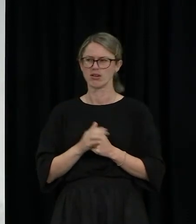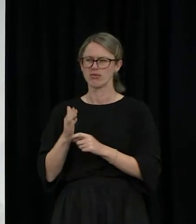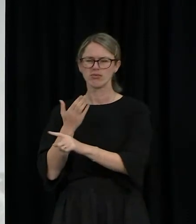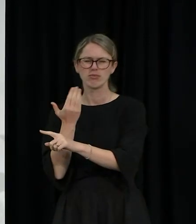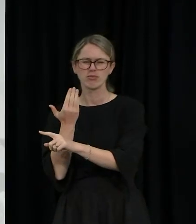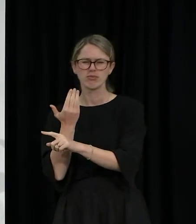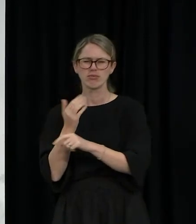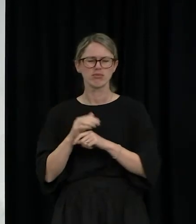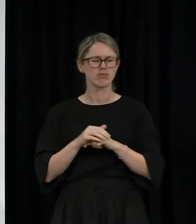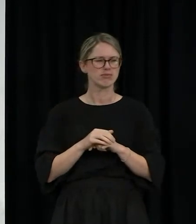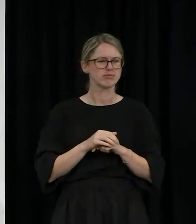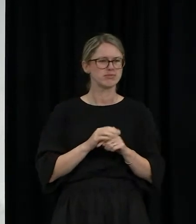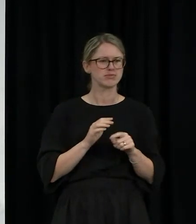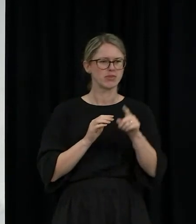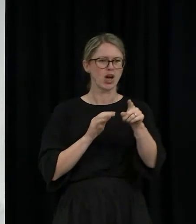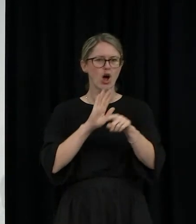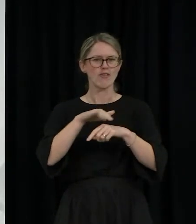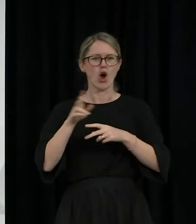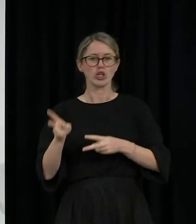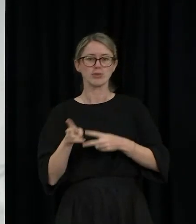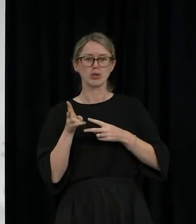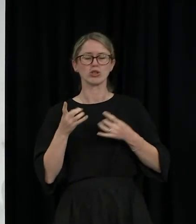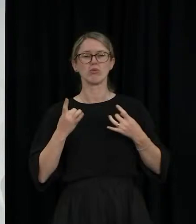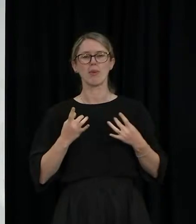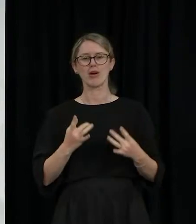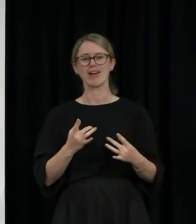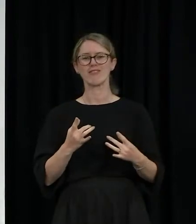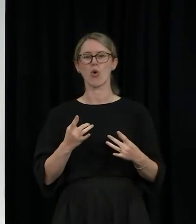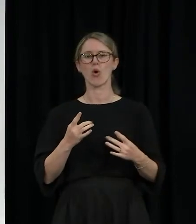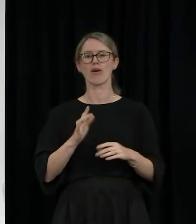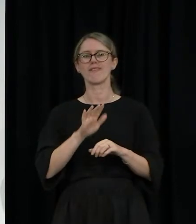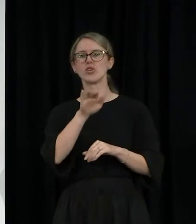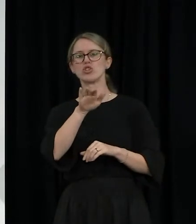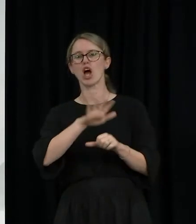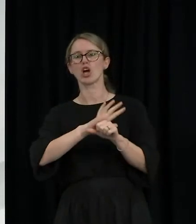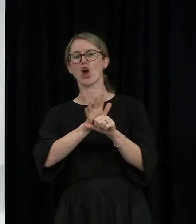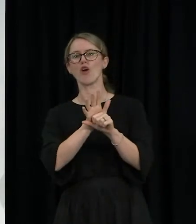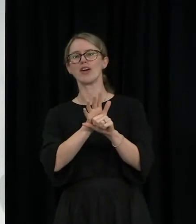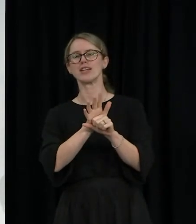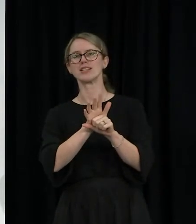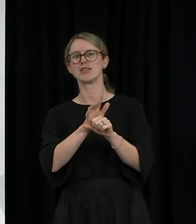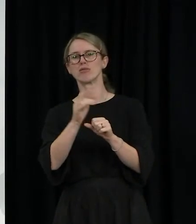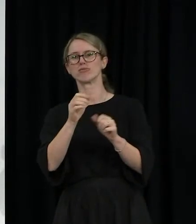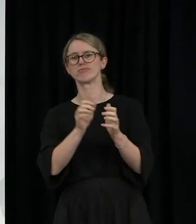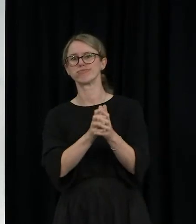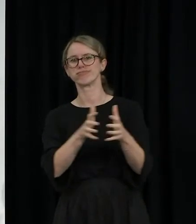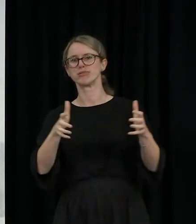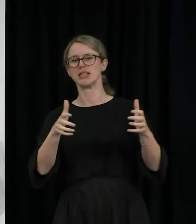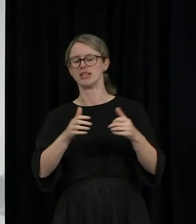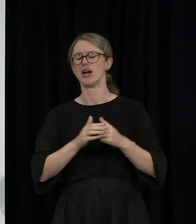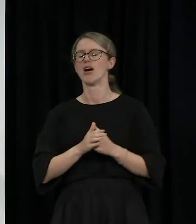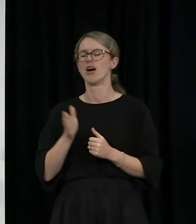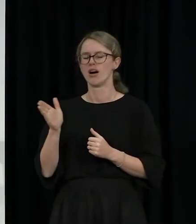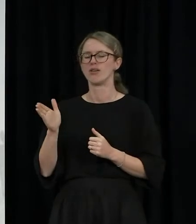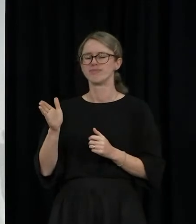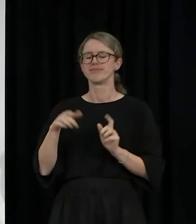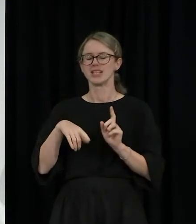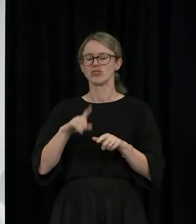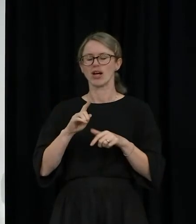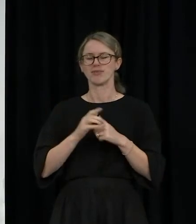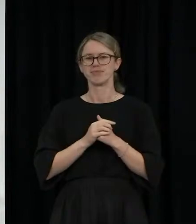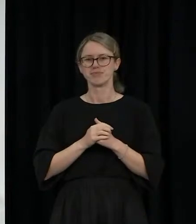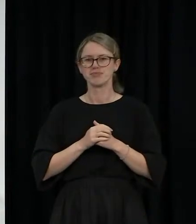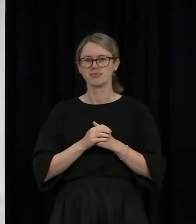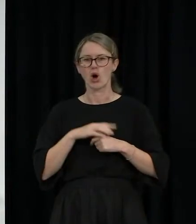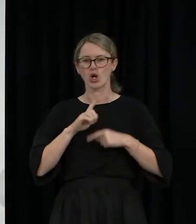On hospitals being prepared for life with COVID when I see. Reopened. There's a wider piece of work, which is an ongoing